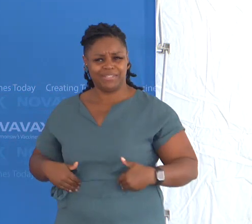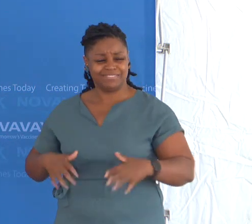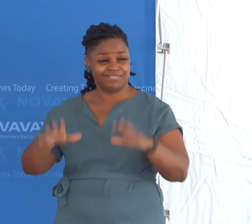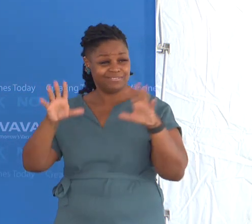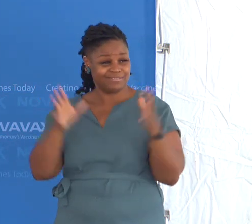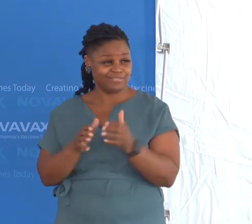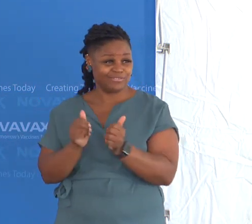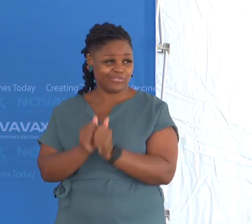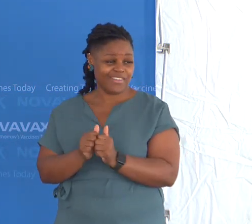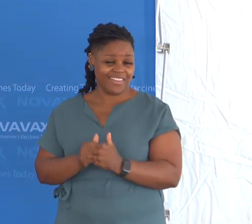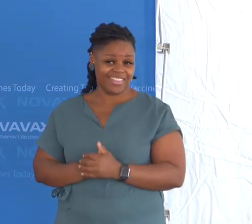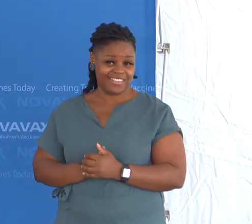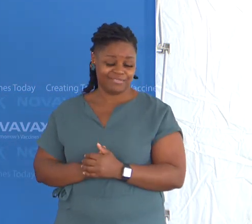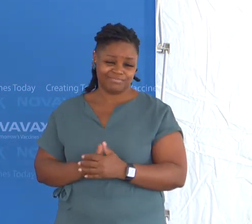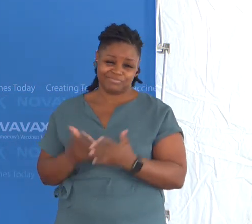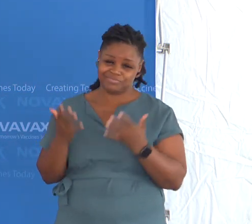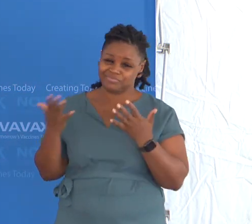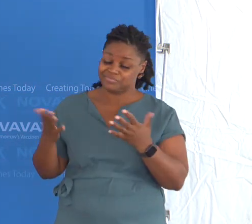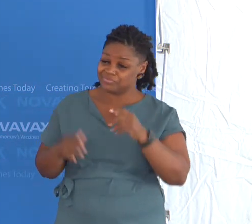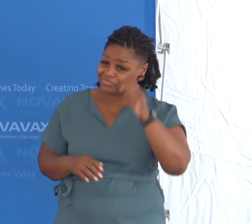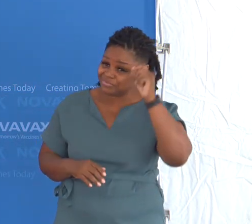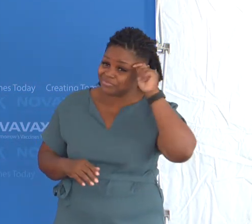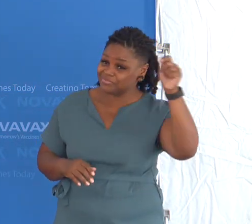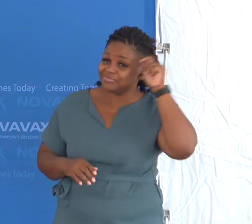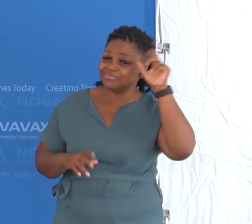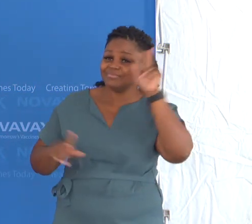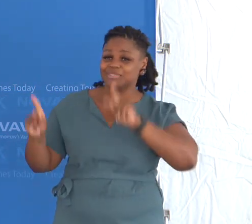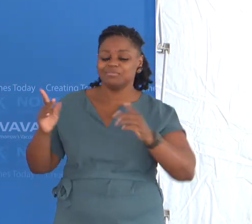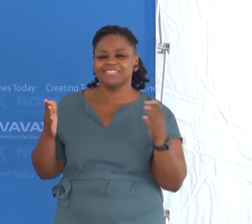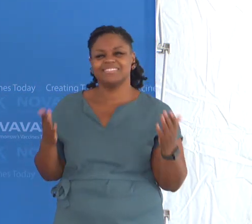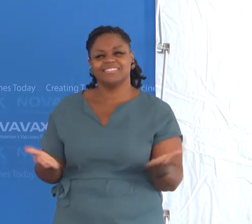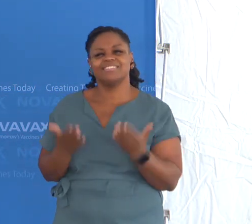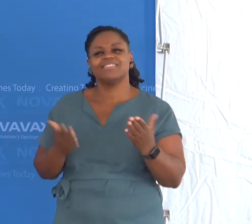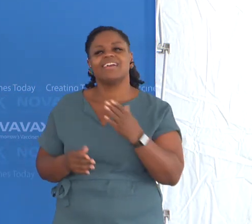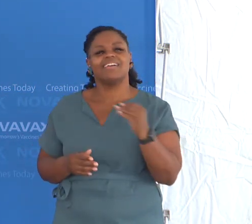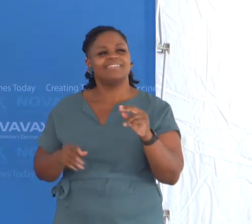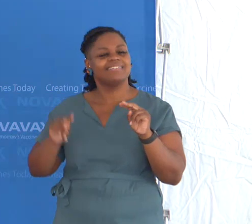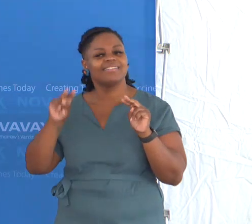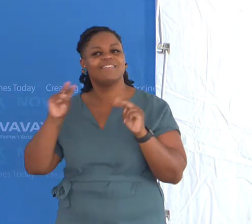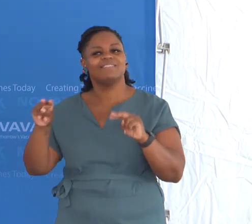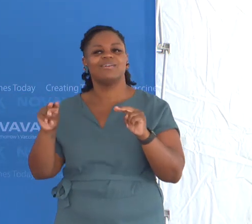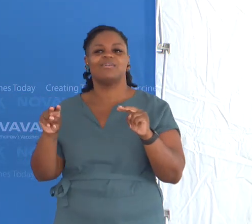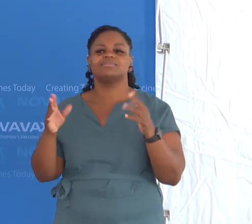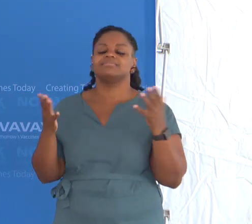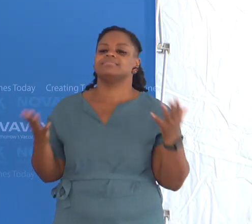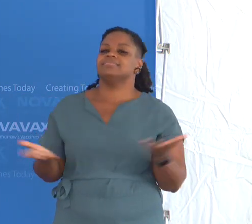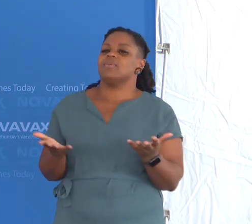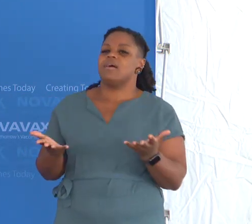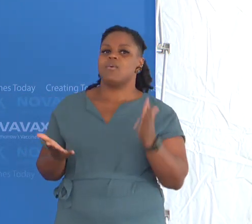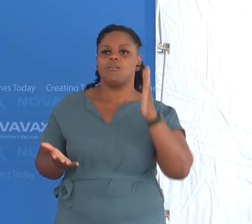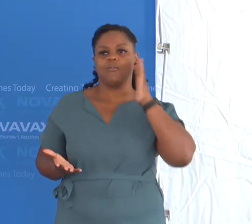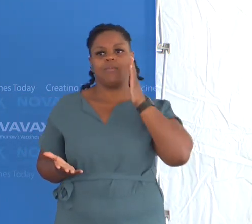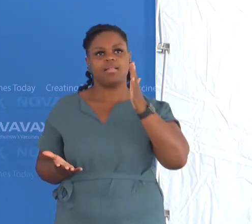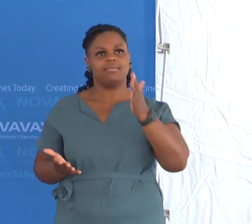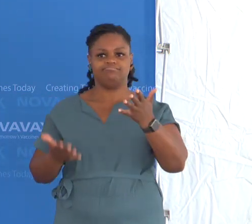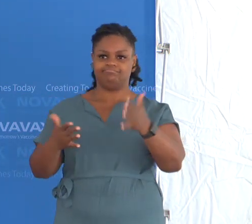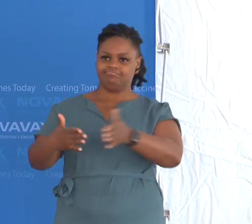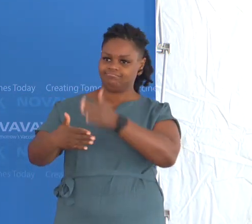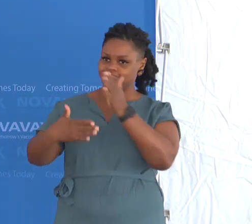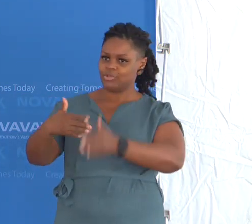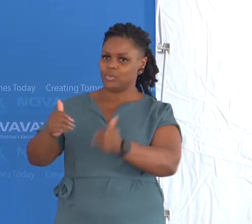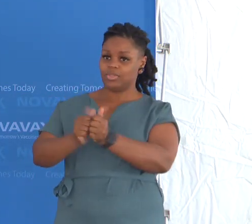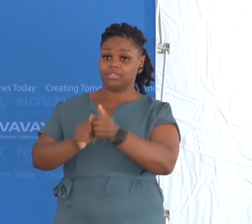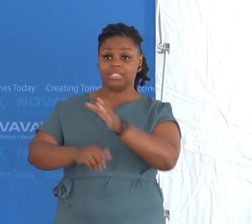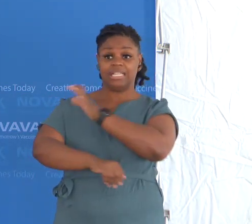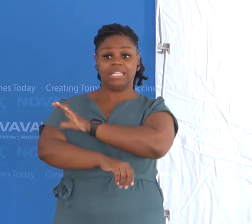a hats off to the efforts here today, and we look forward to seeing what's coming out of the impending clinical trials because the early results